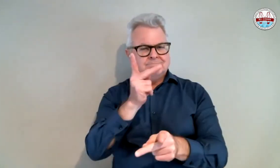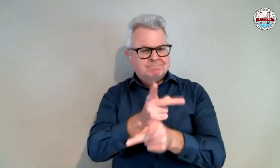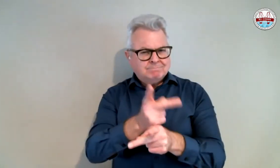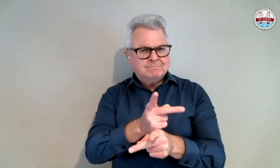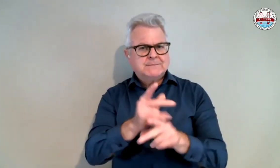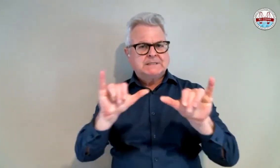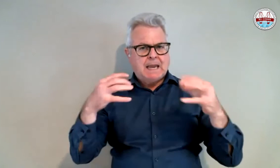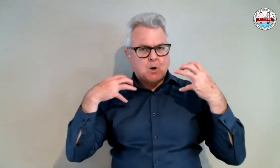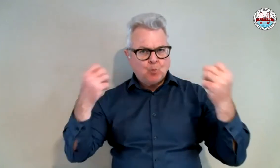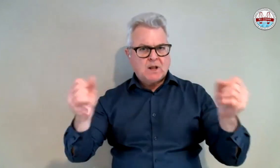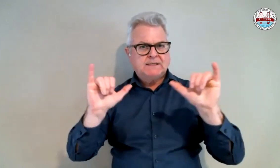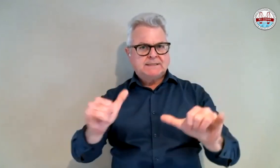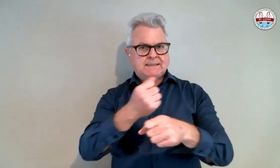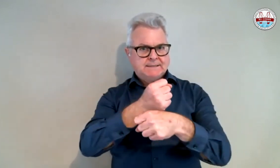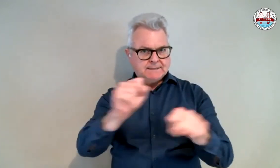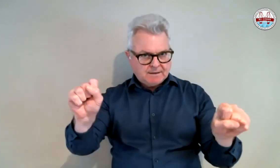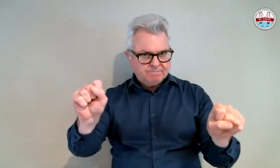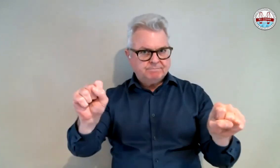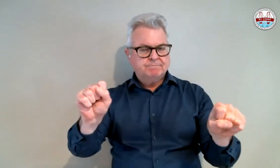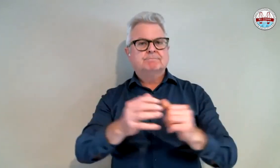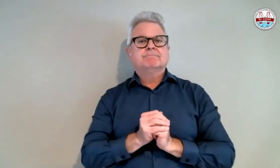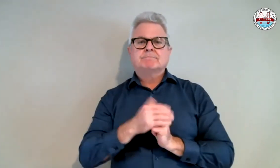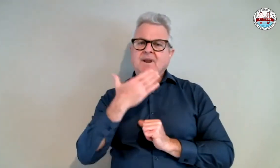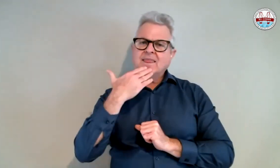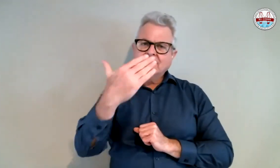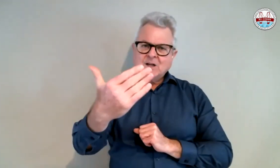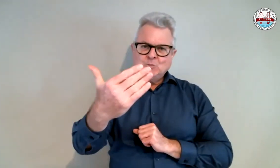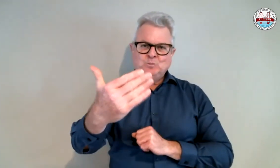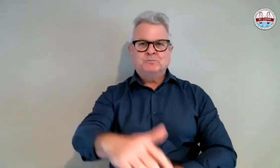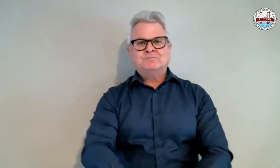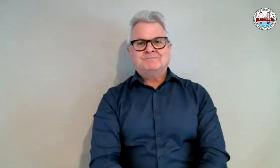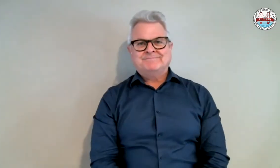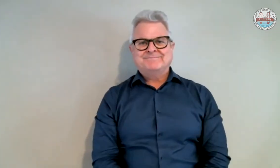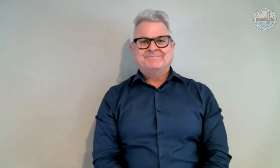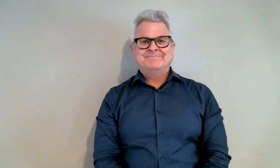stay healthy and stay safe. Thank you.